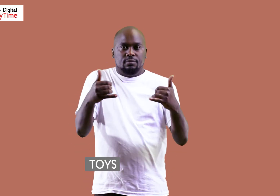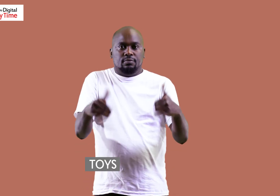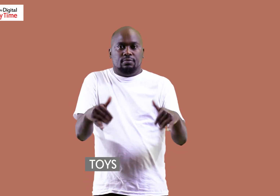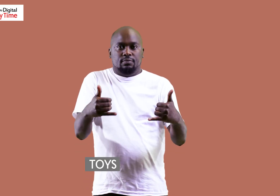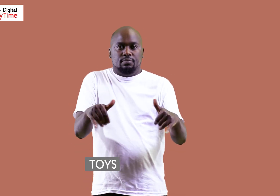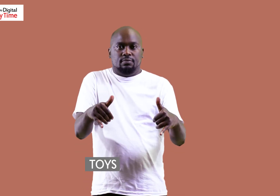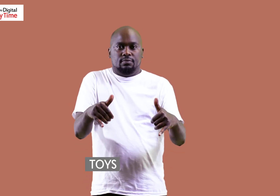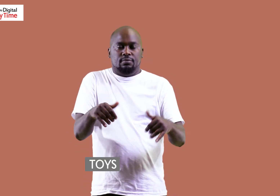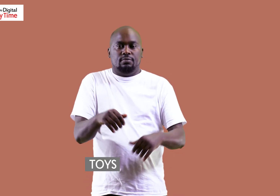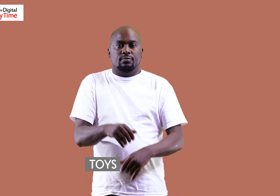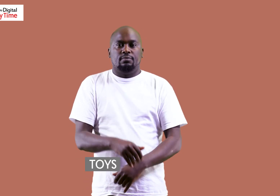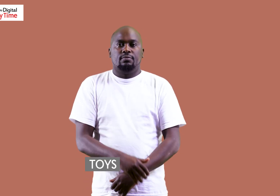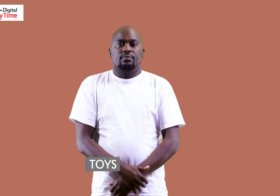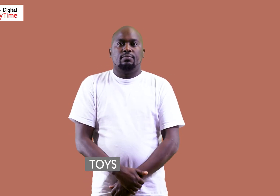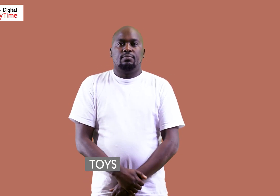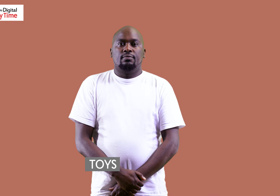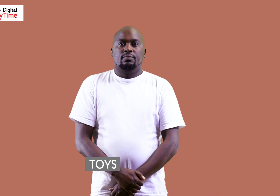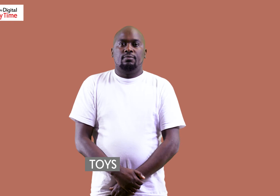Toys.